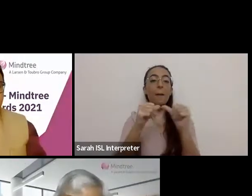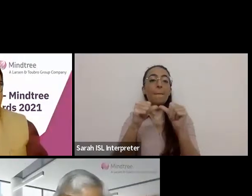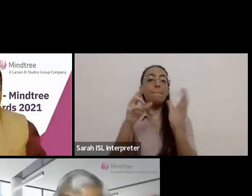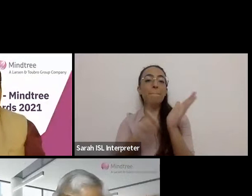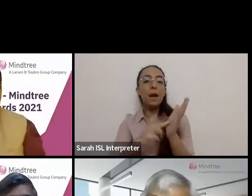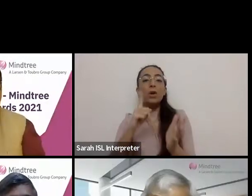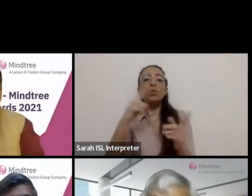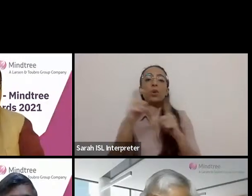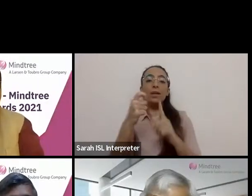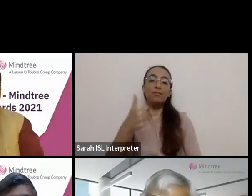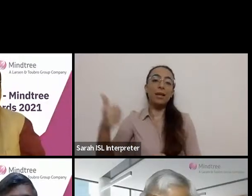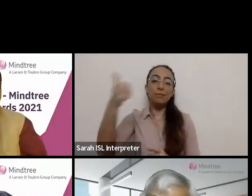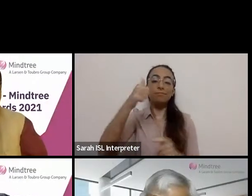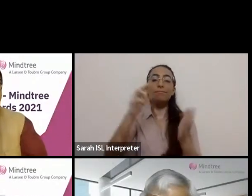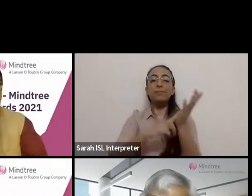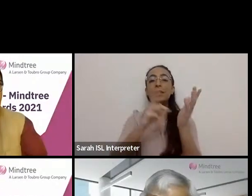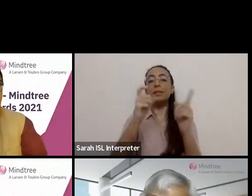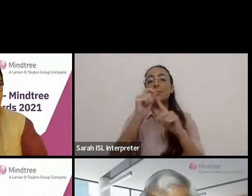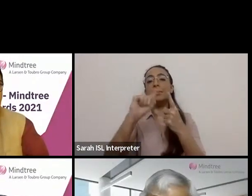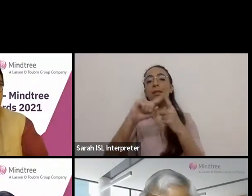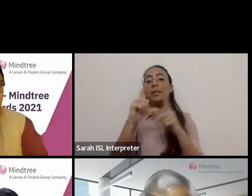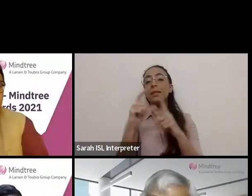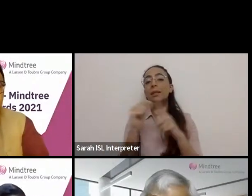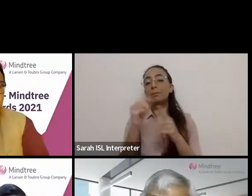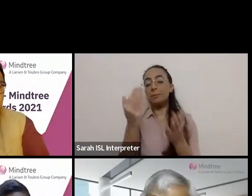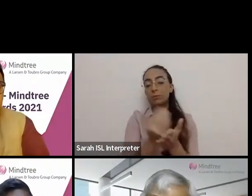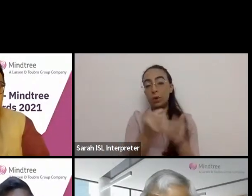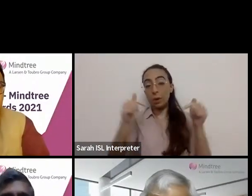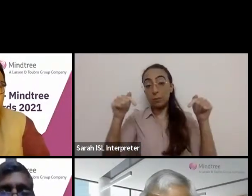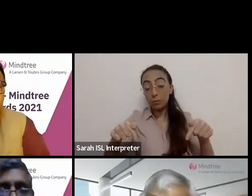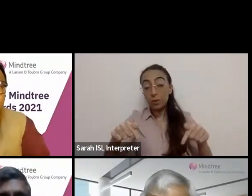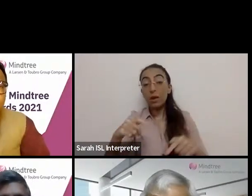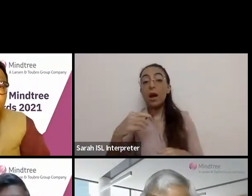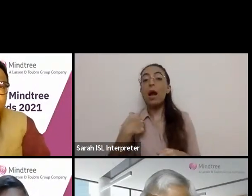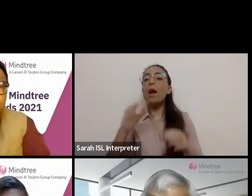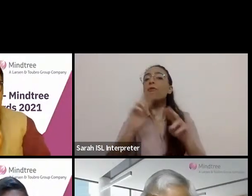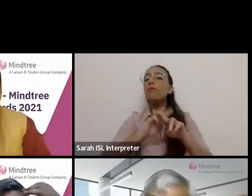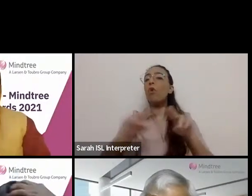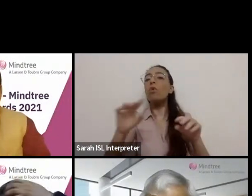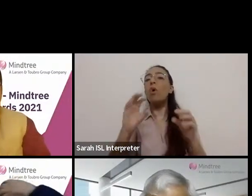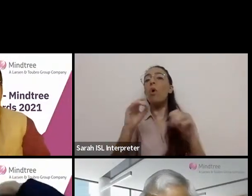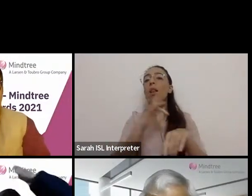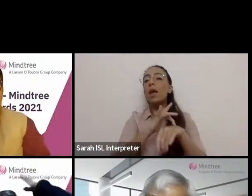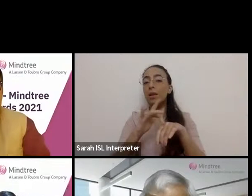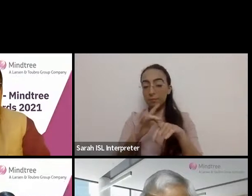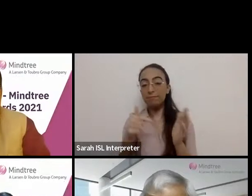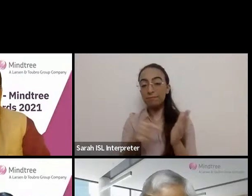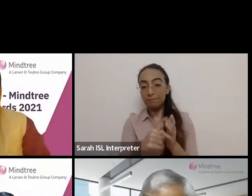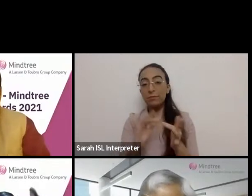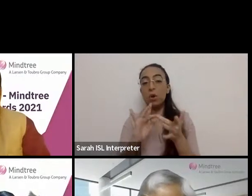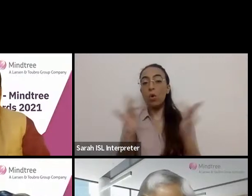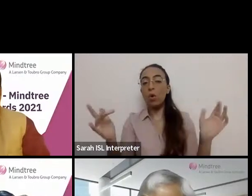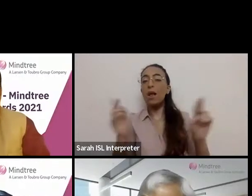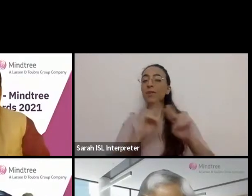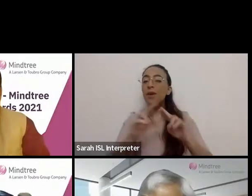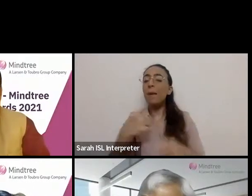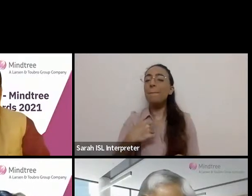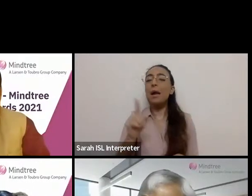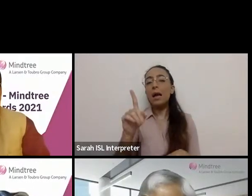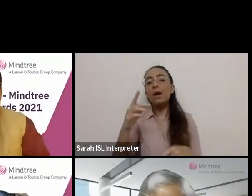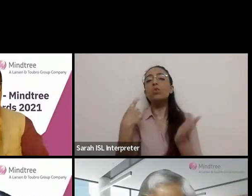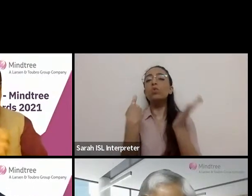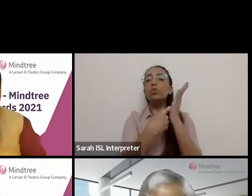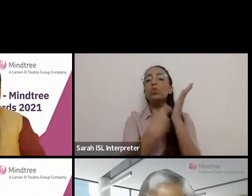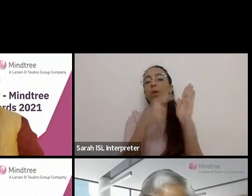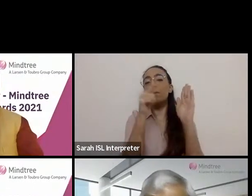us. As you know, this event is completely online. So just a few housekeeping, the usual